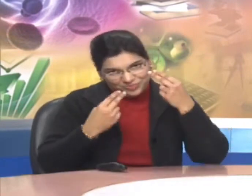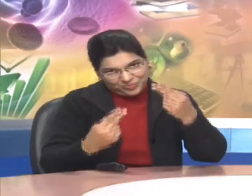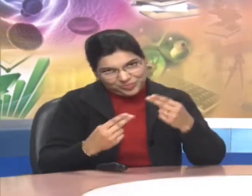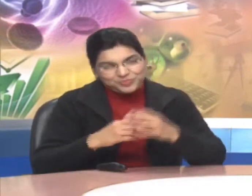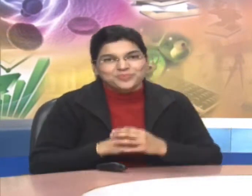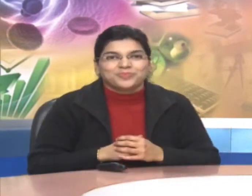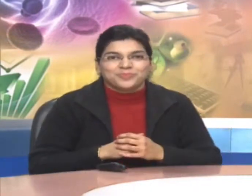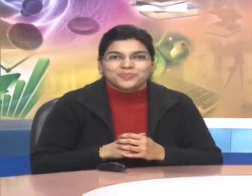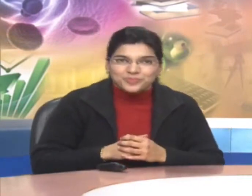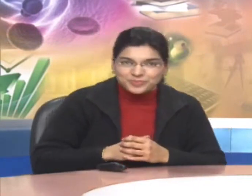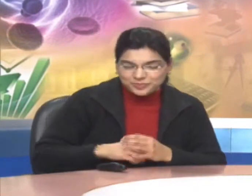Let's find out.